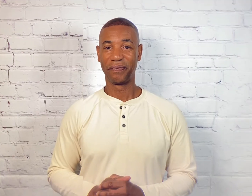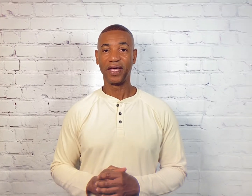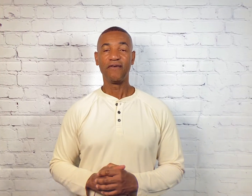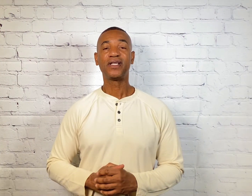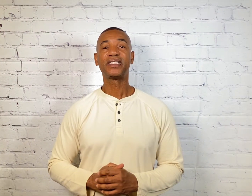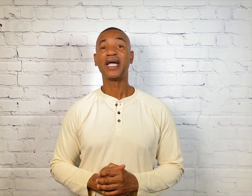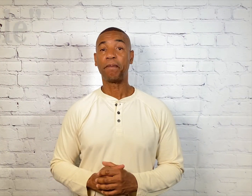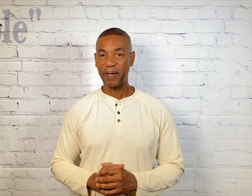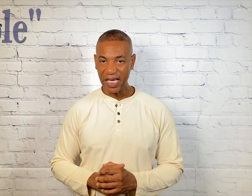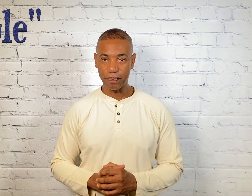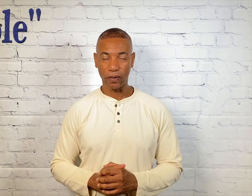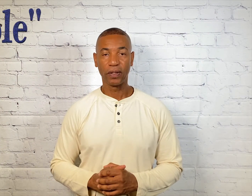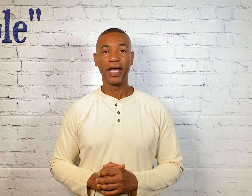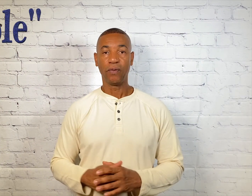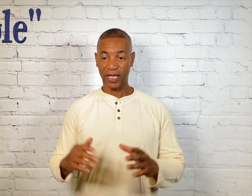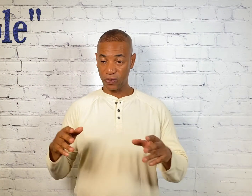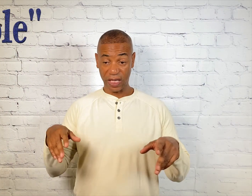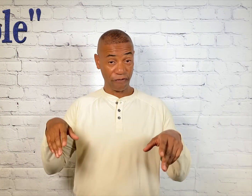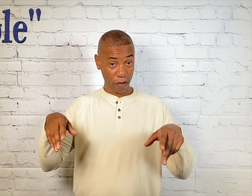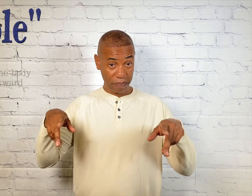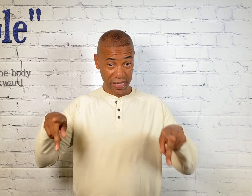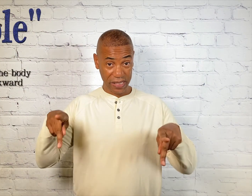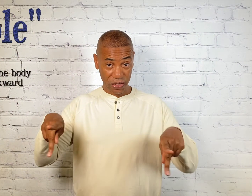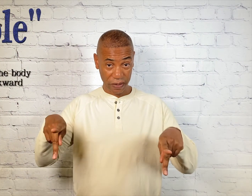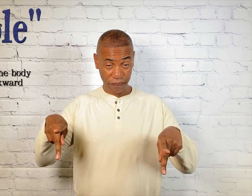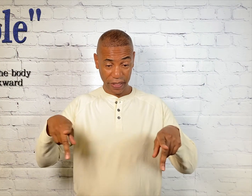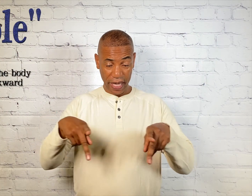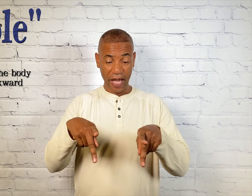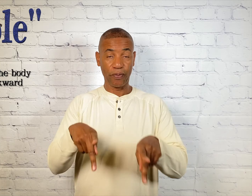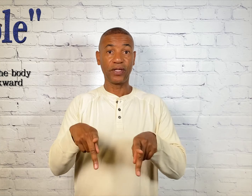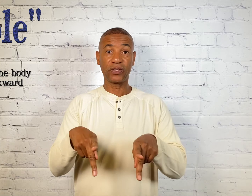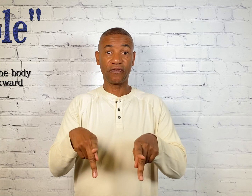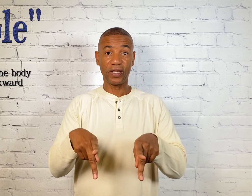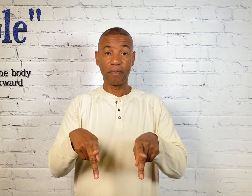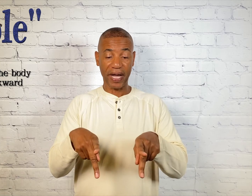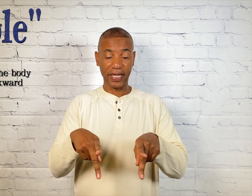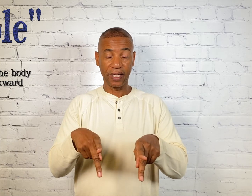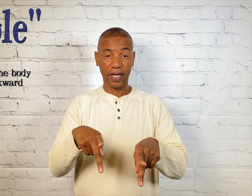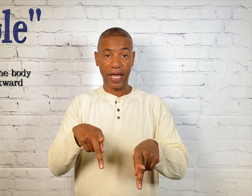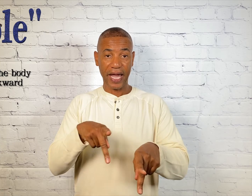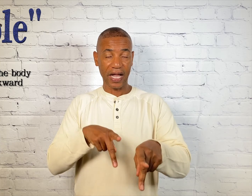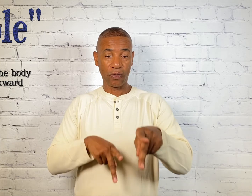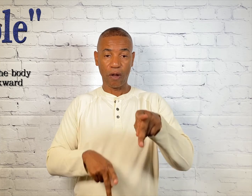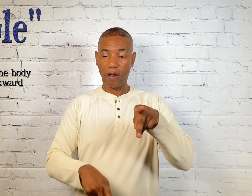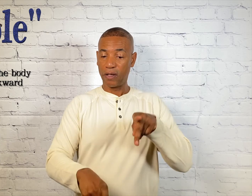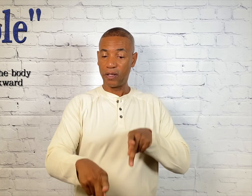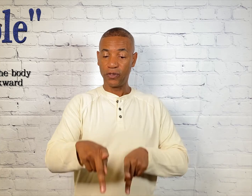For the sign people, what I do is I form P's and bring those in front of the body, and I'll do